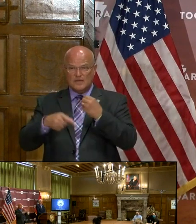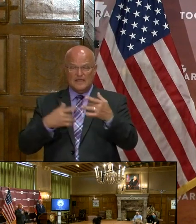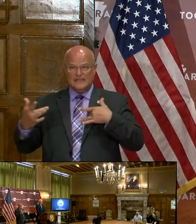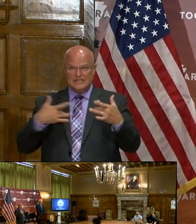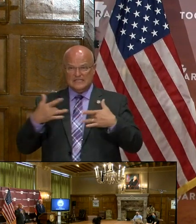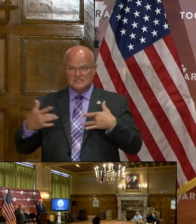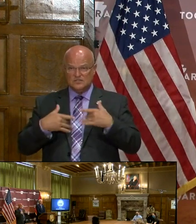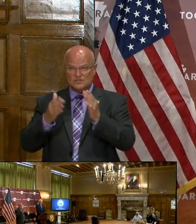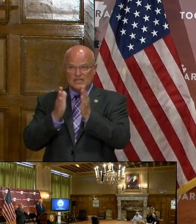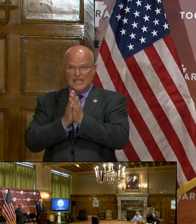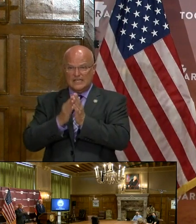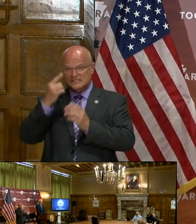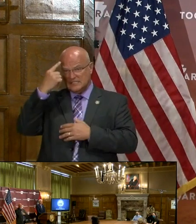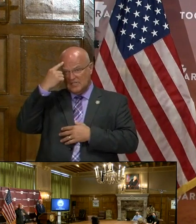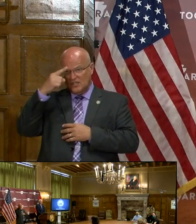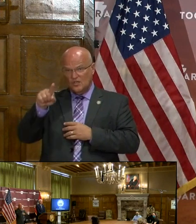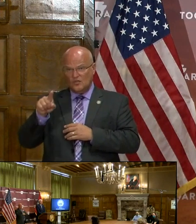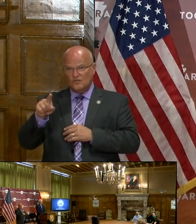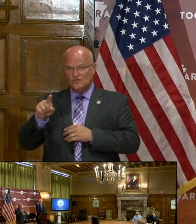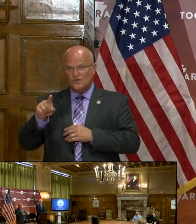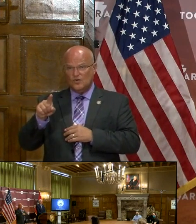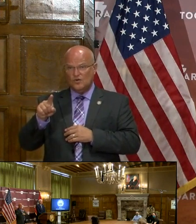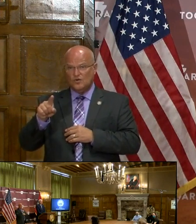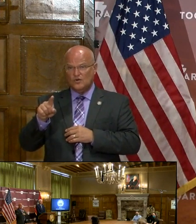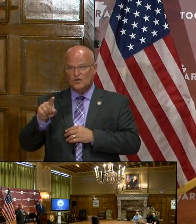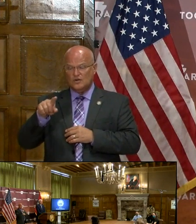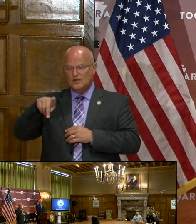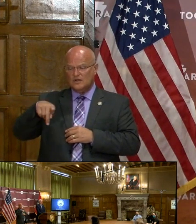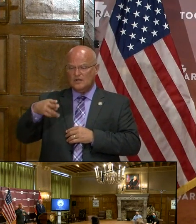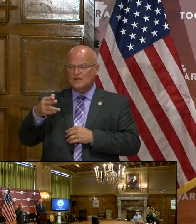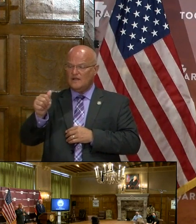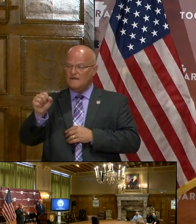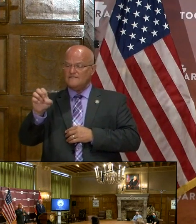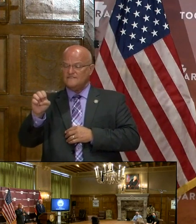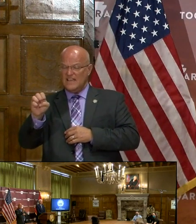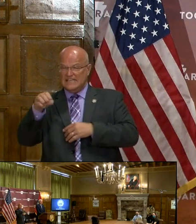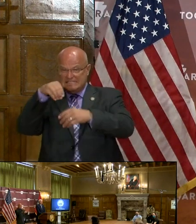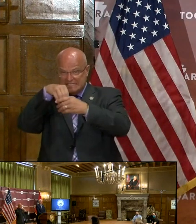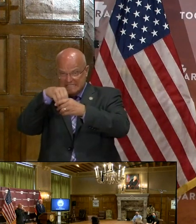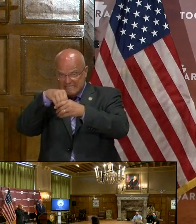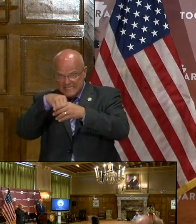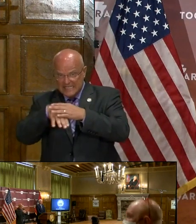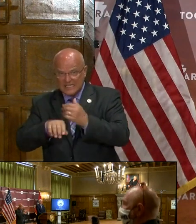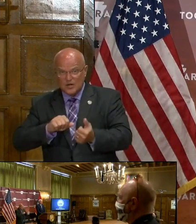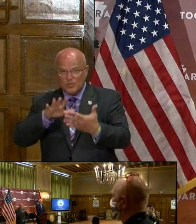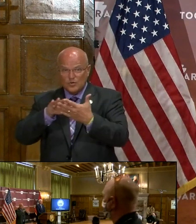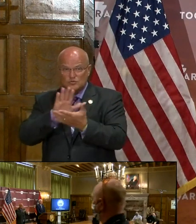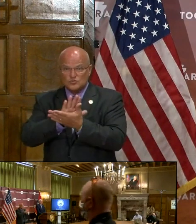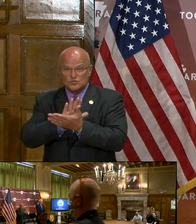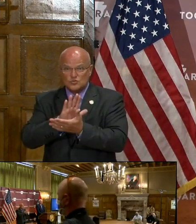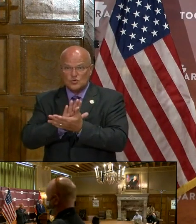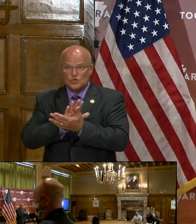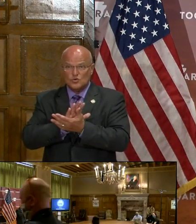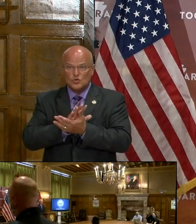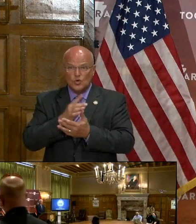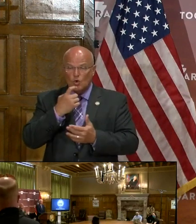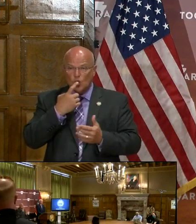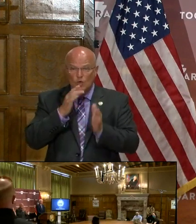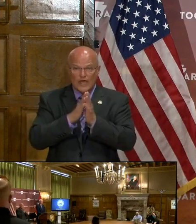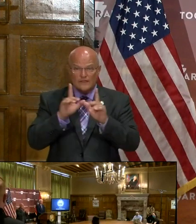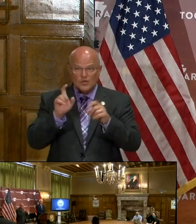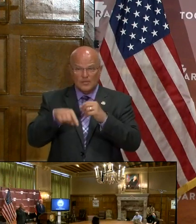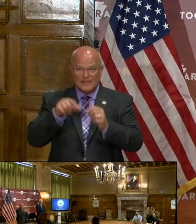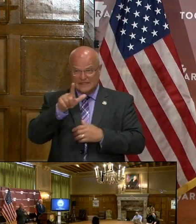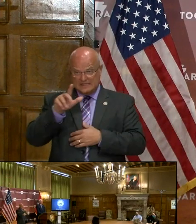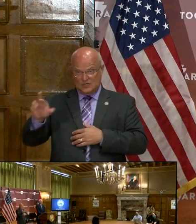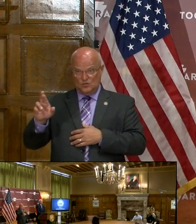concerns, asking for a phased-in approach to school this year. Are you asking the question